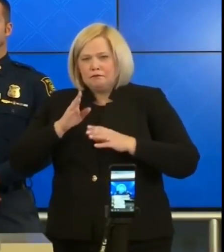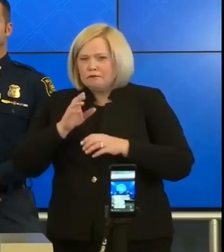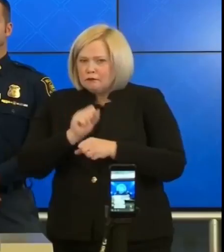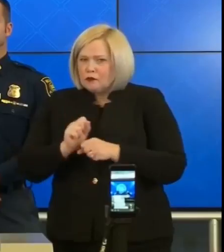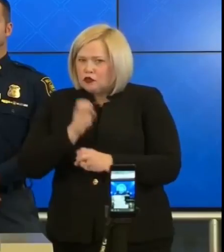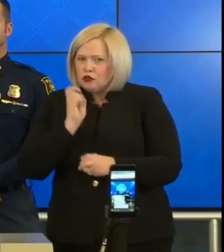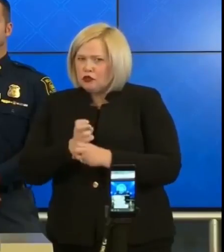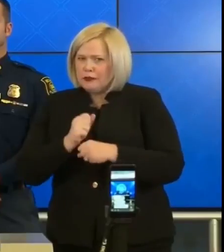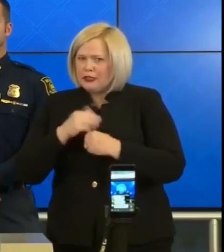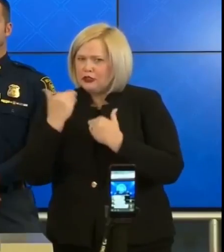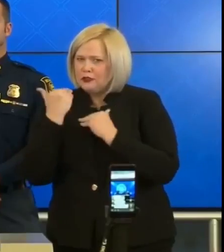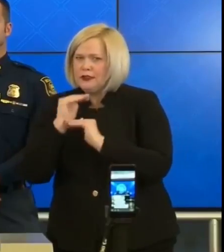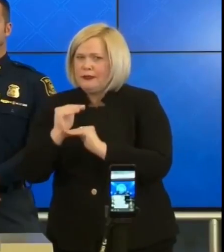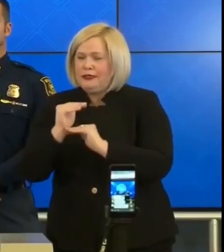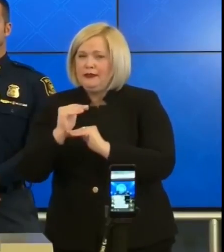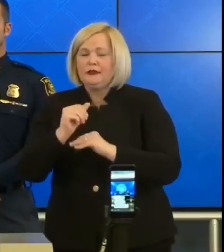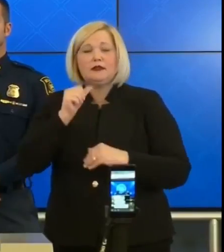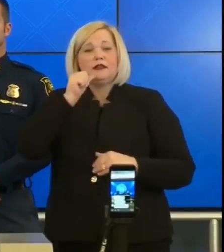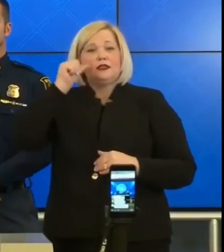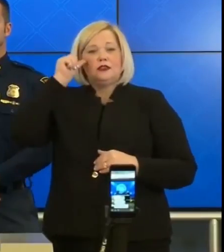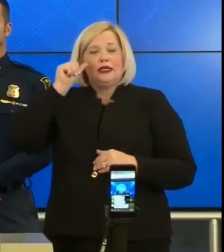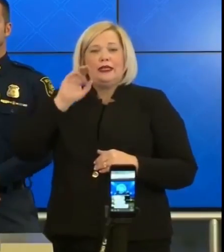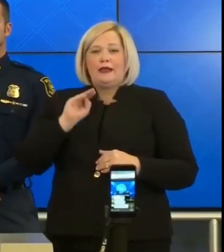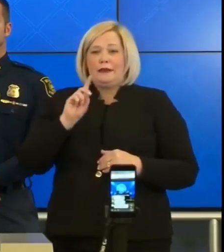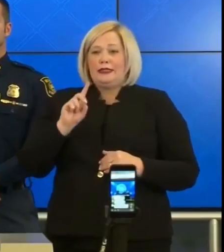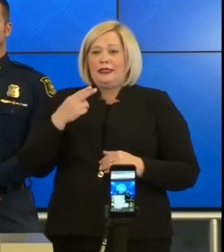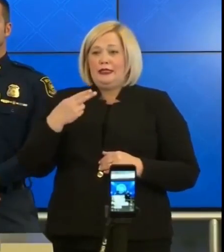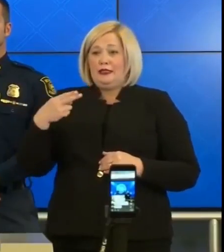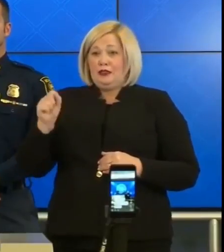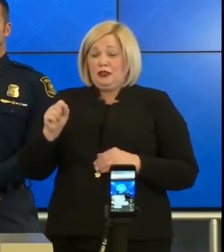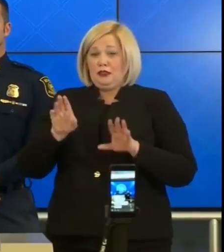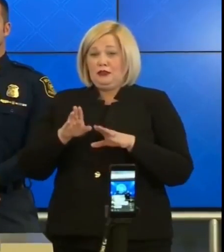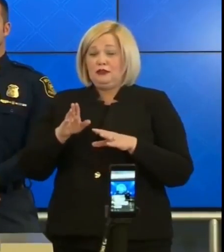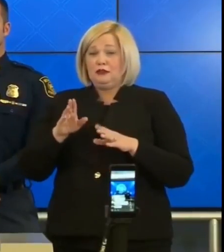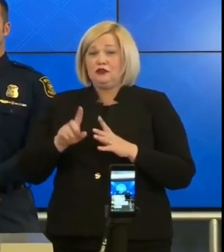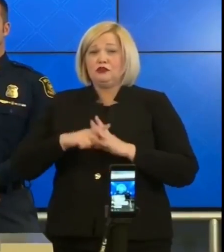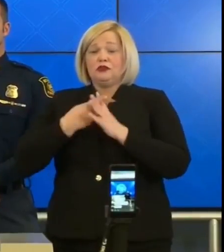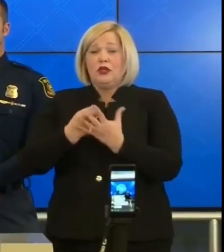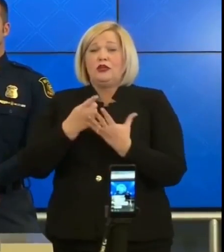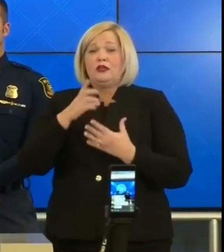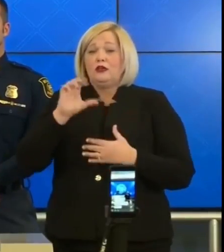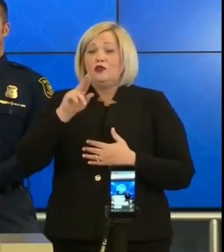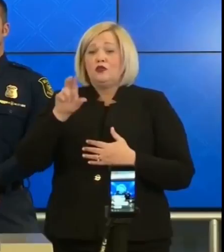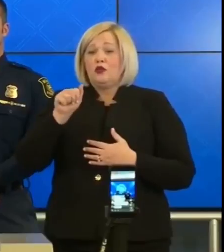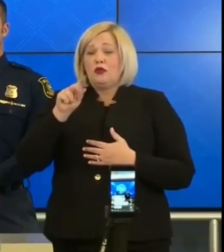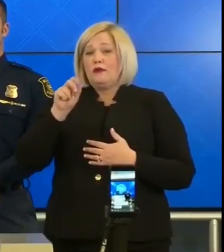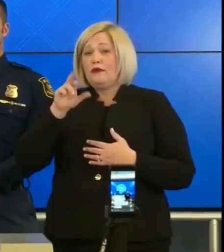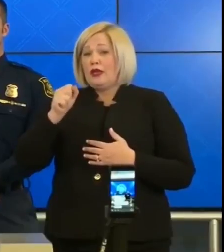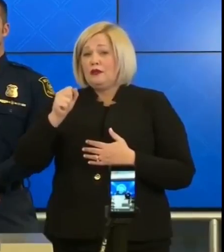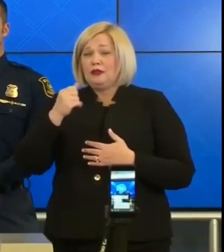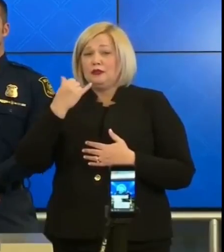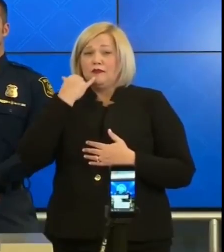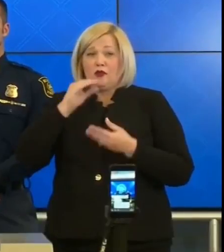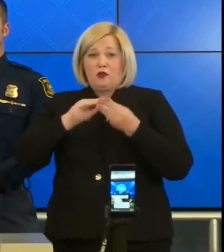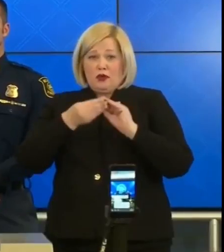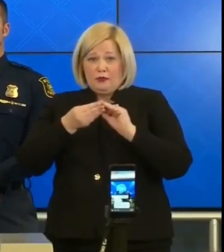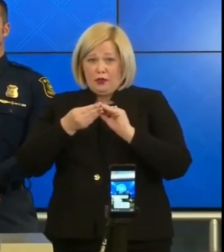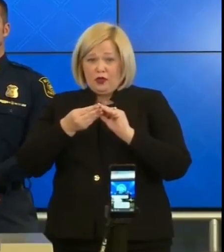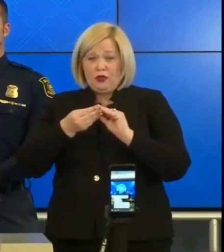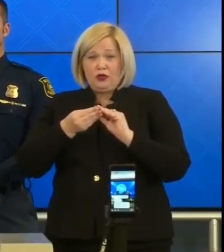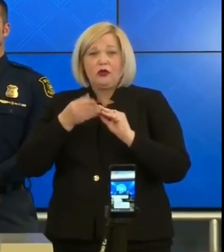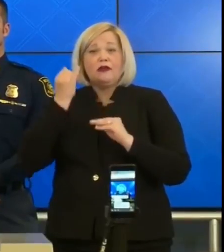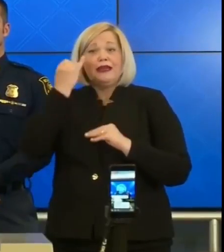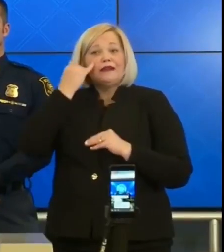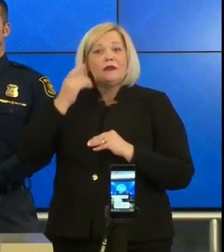Michigan Department of Health and Human Services opened a coronavirus hotline for those who have questions about the disease